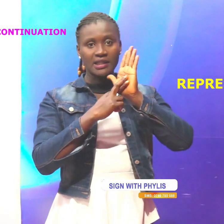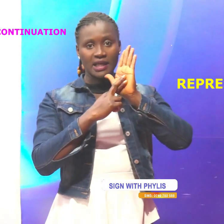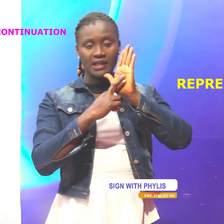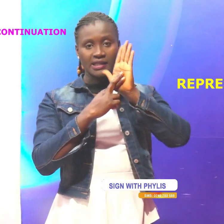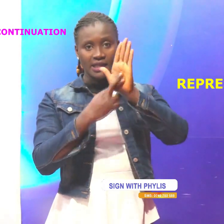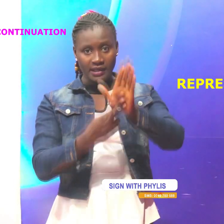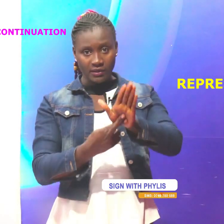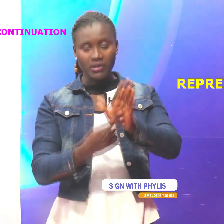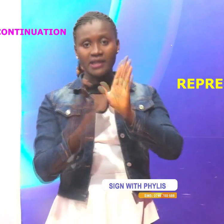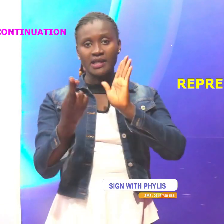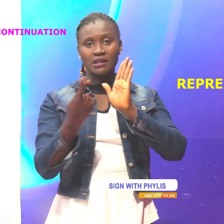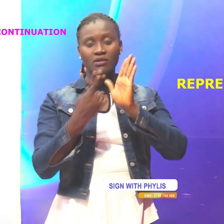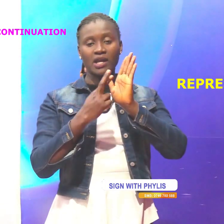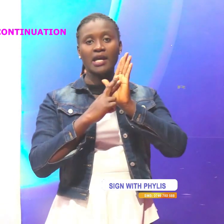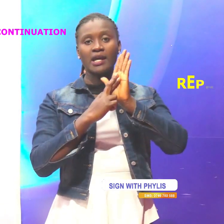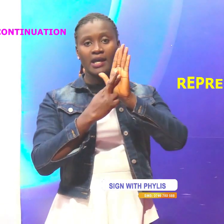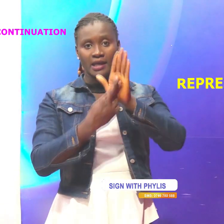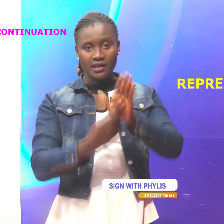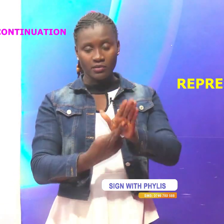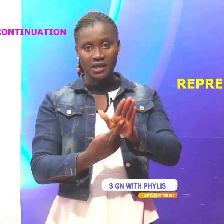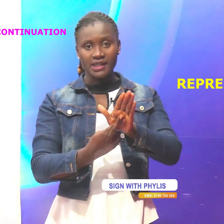this. Represent. Okay? Represent.